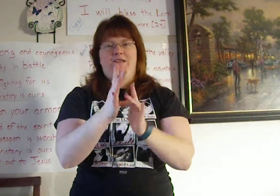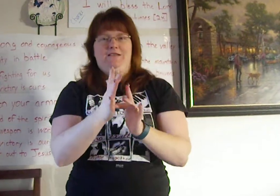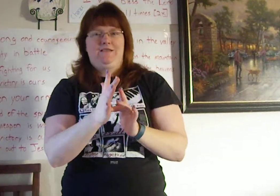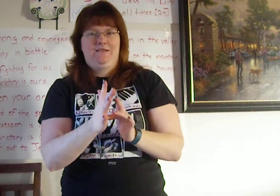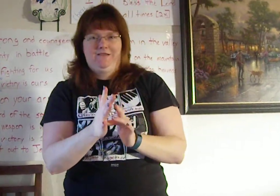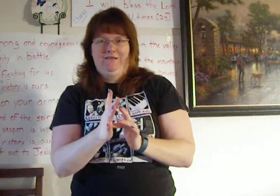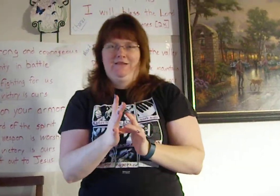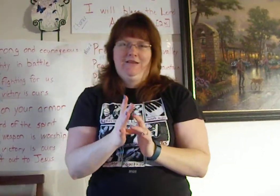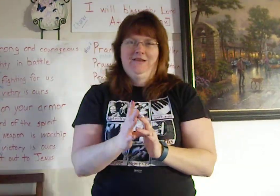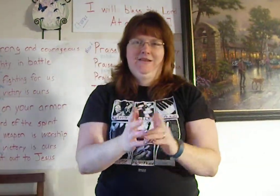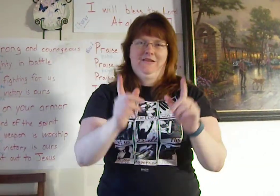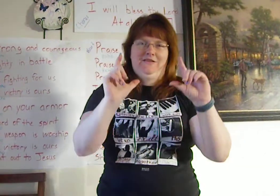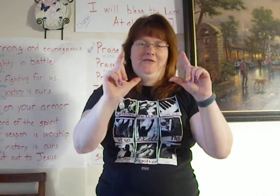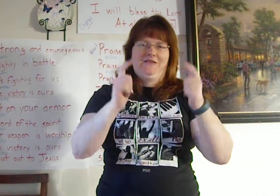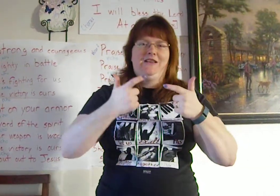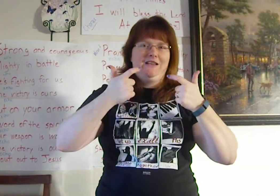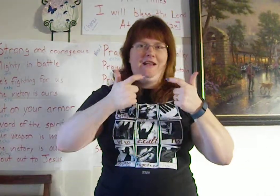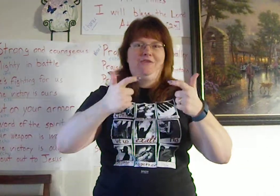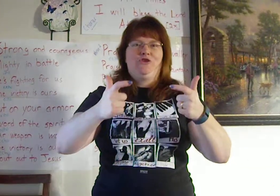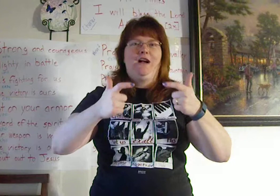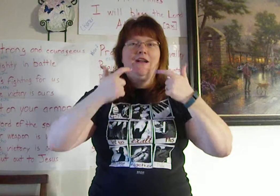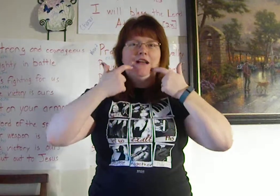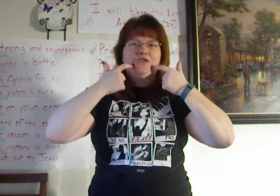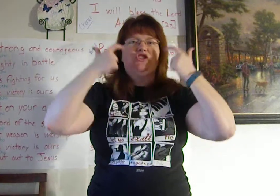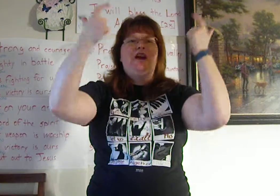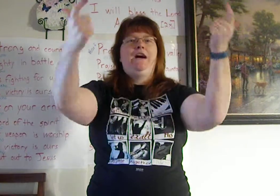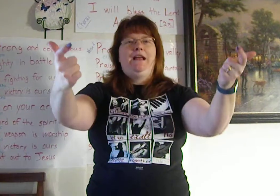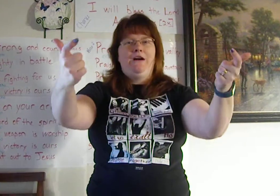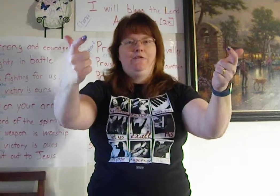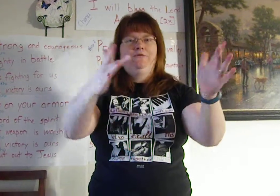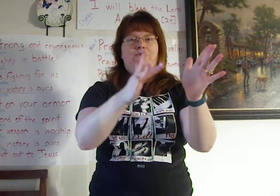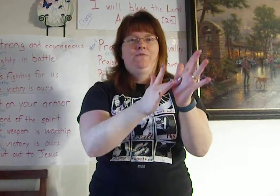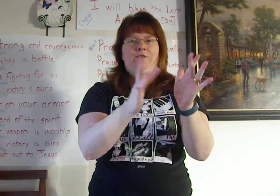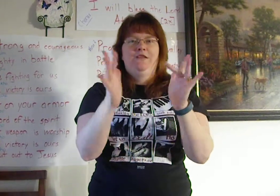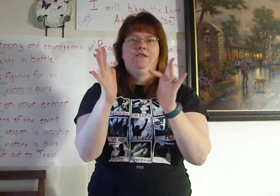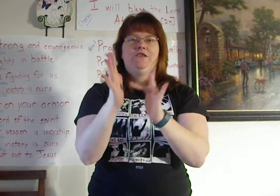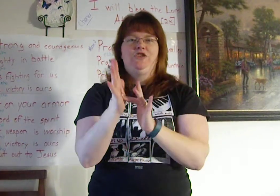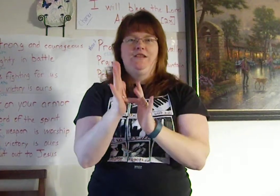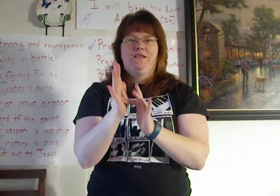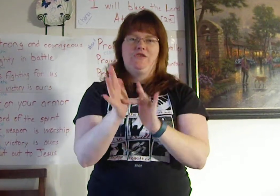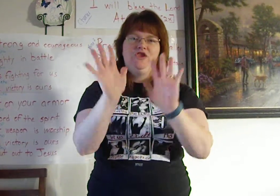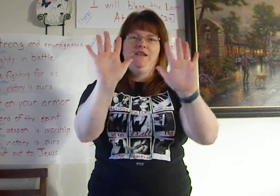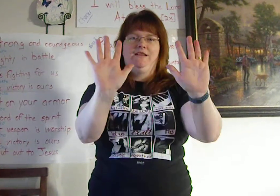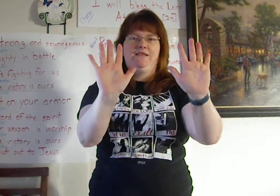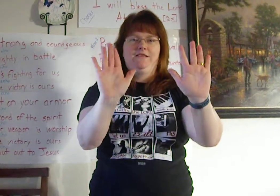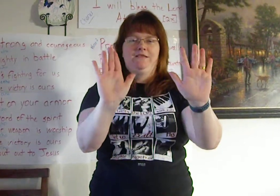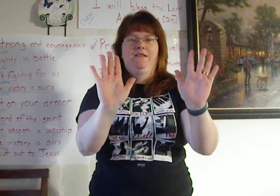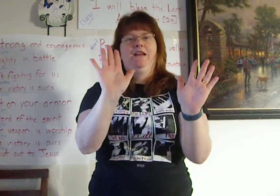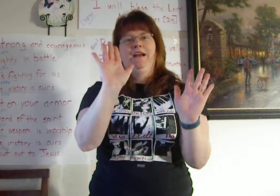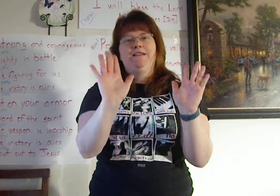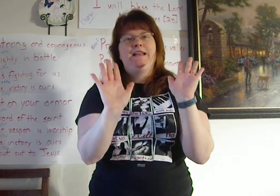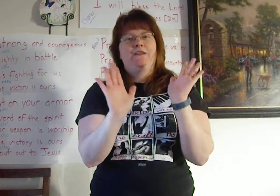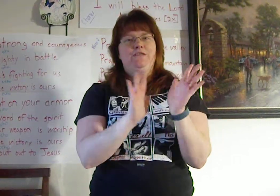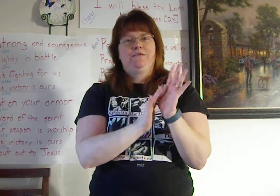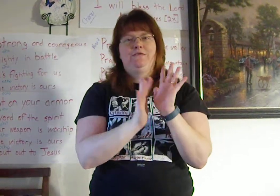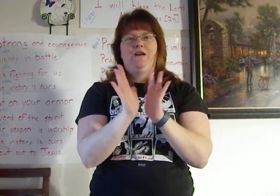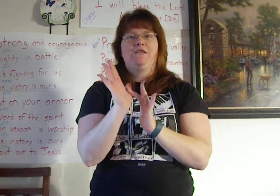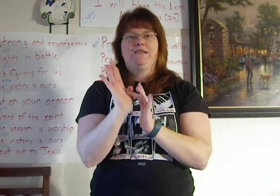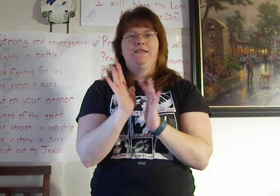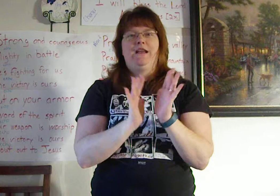Jesus. Let's get that and try that. Shout out to Jesus. Jesus has nail scars in his